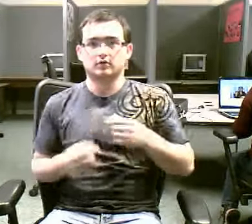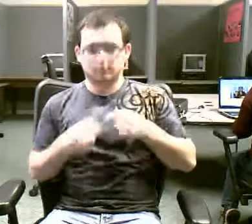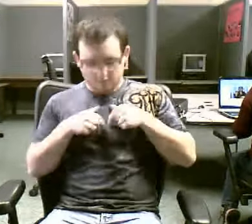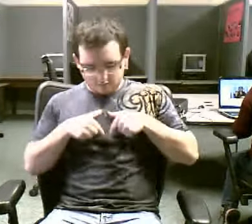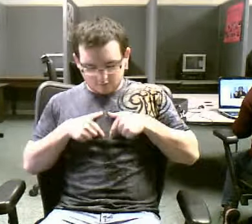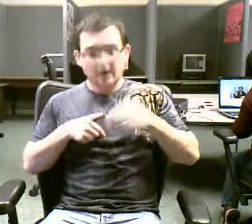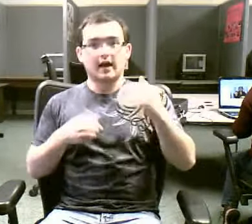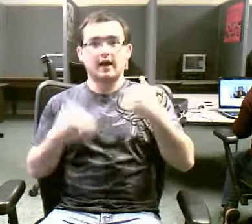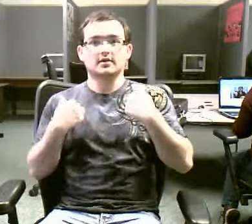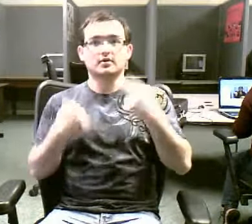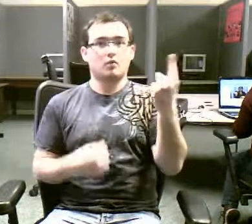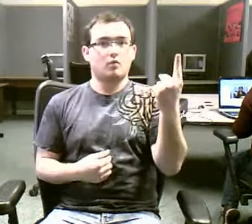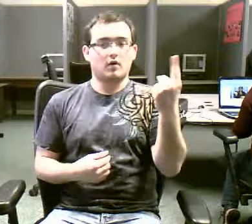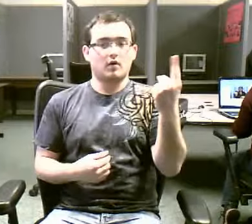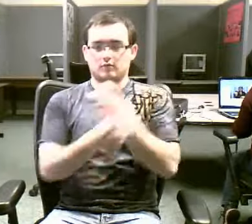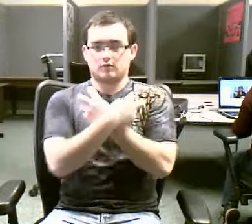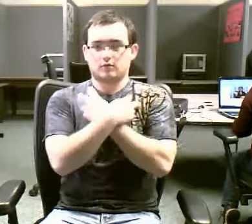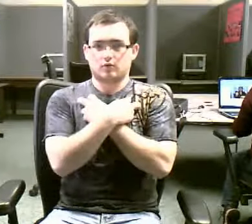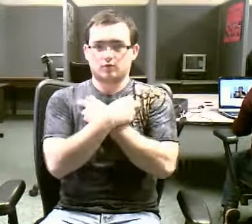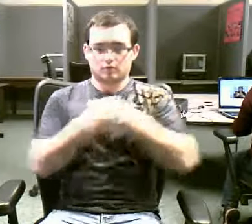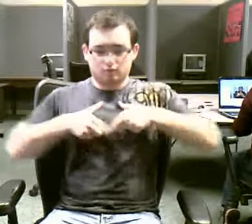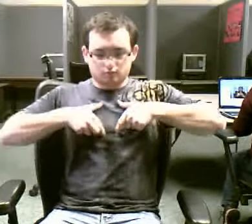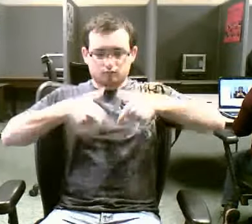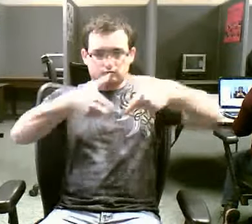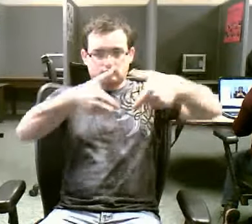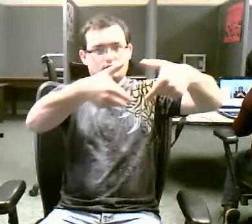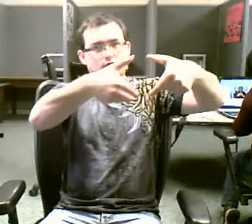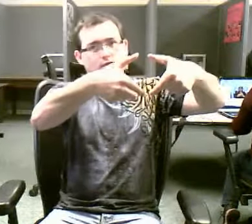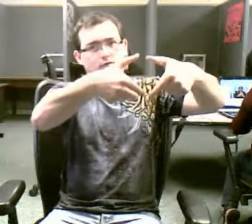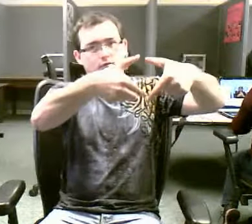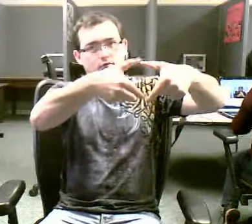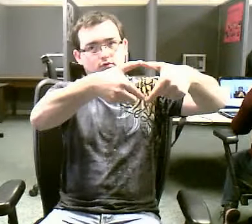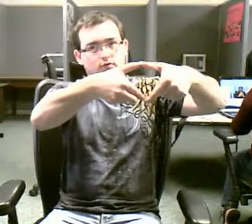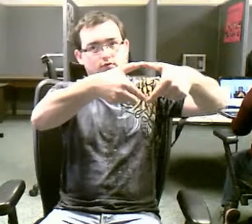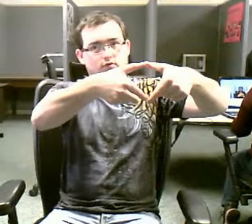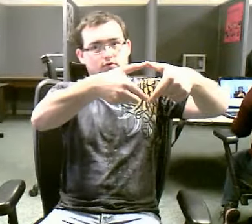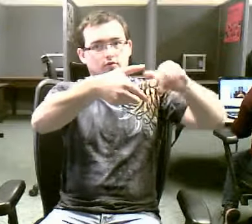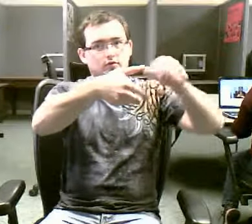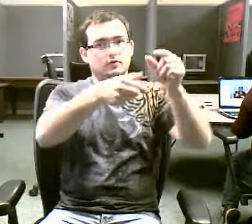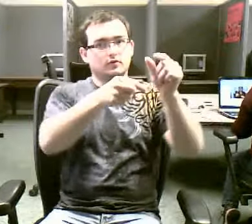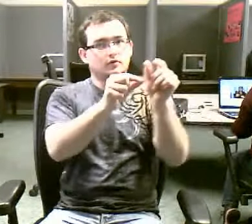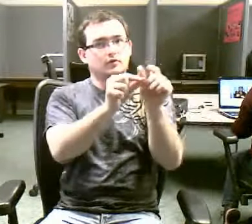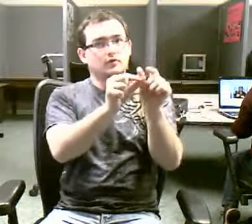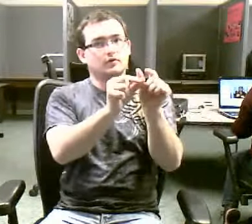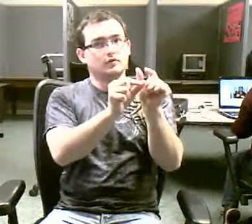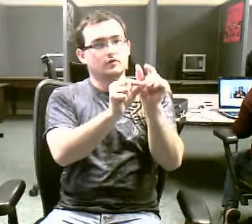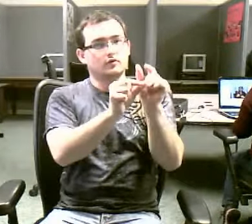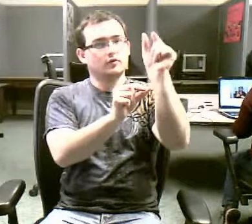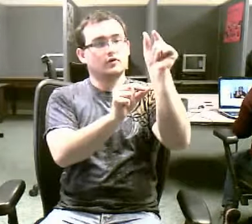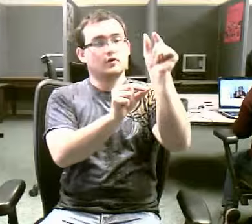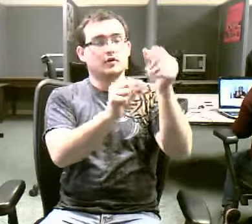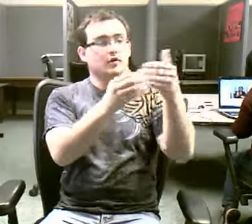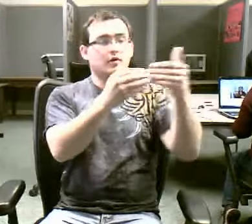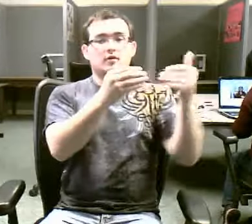the thoracic cavity. 2. Vertebral column. This is